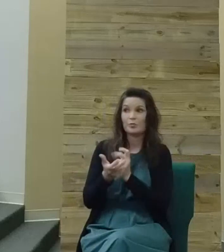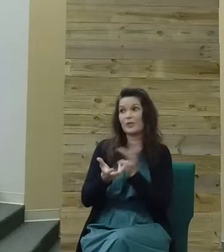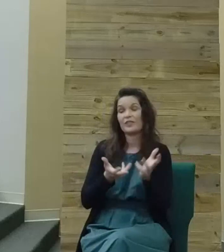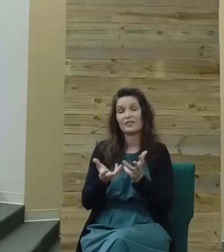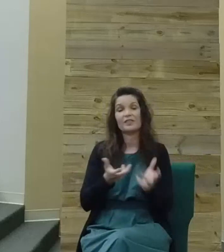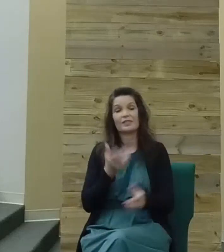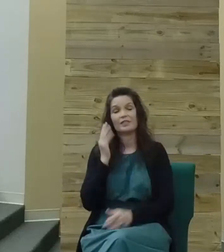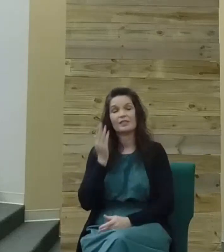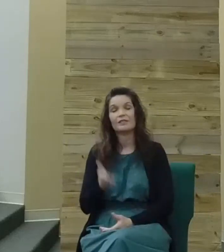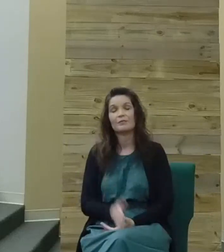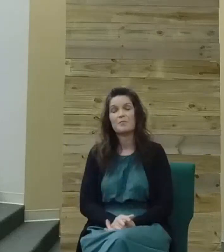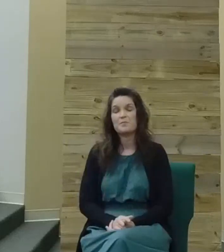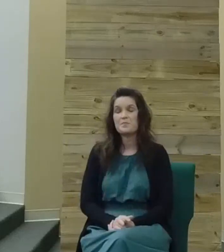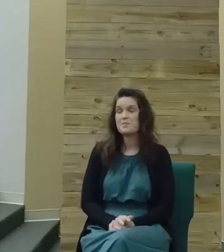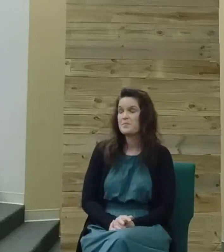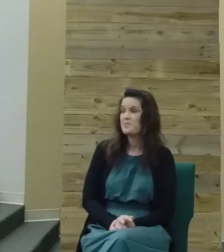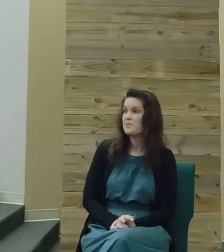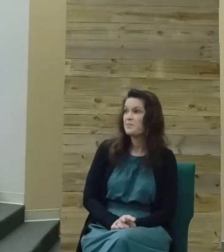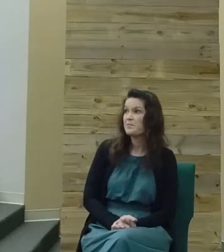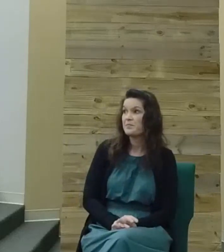you about that.